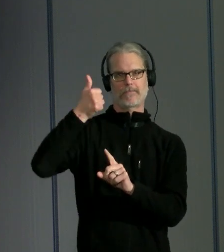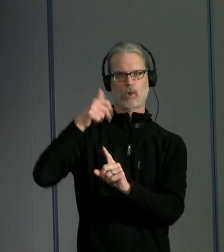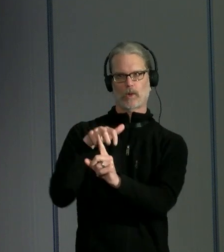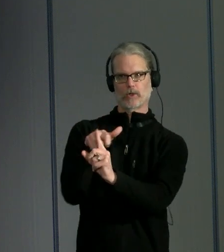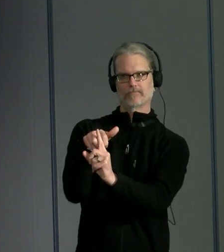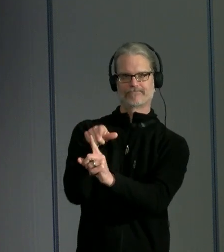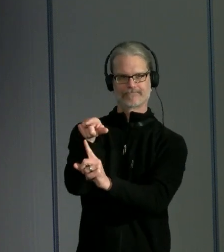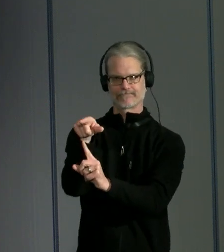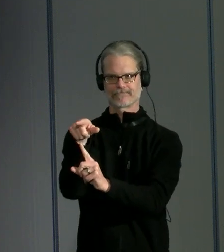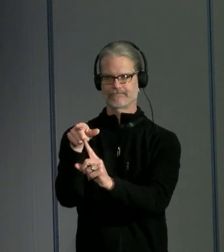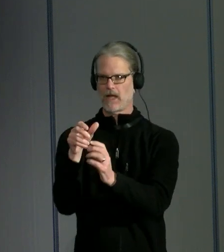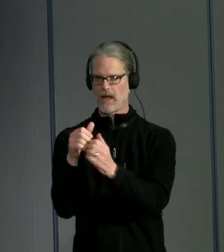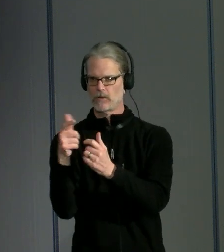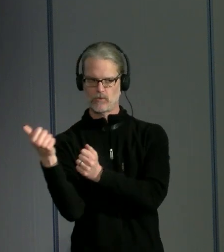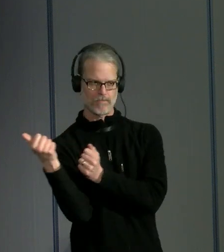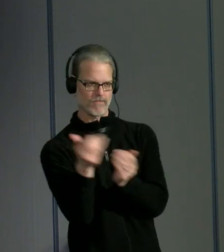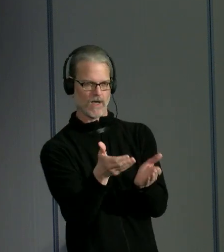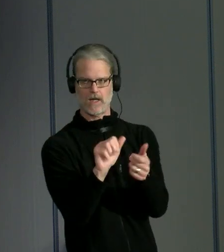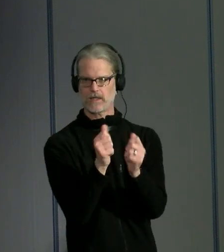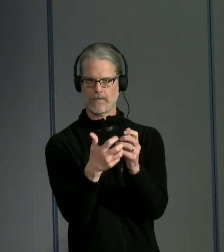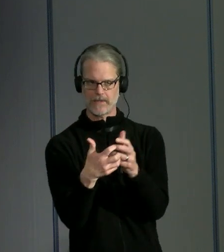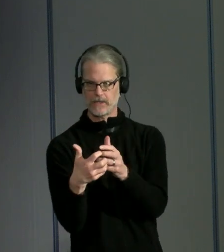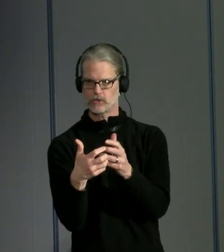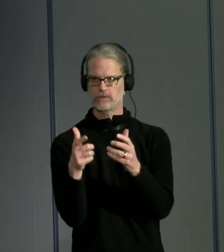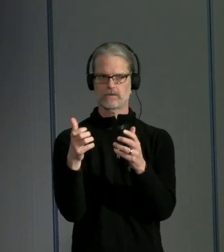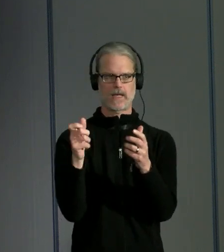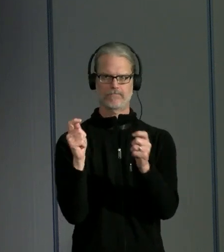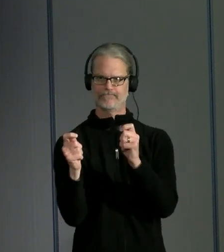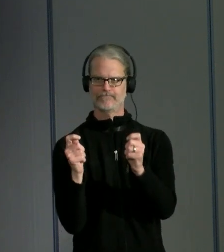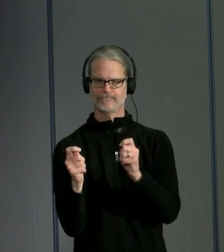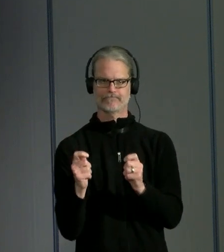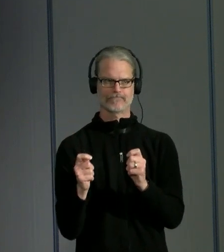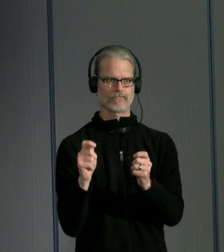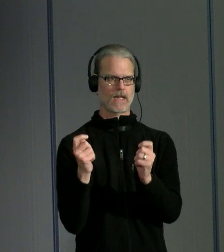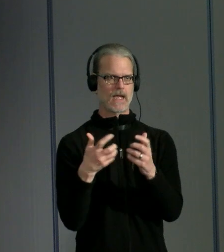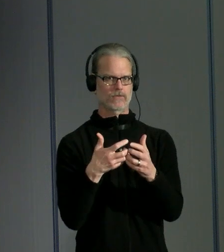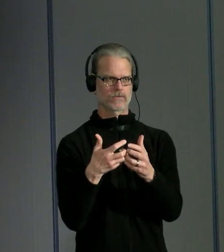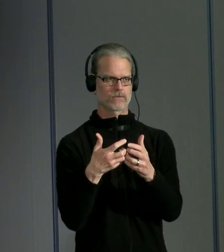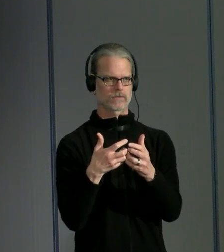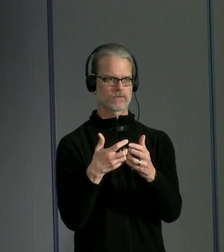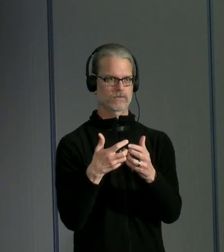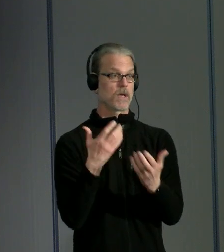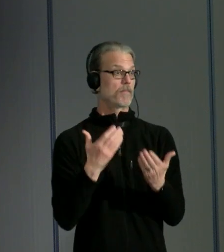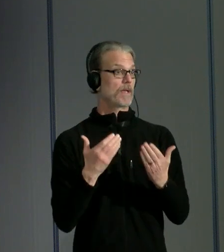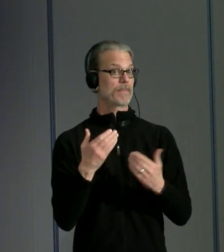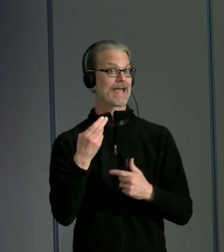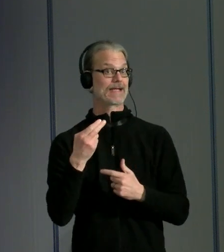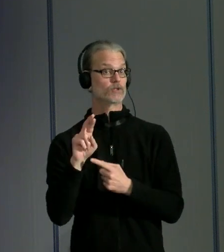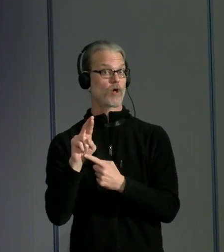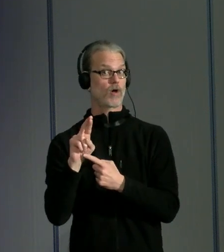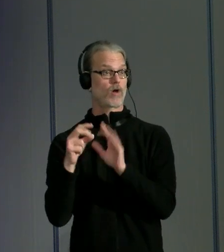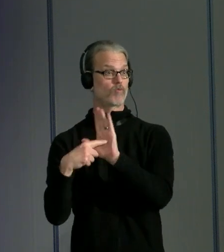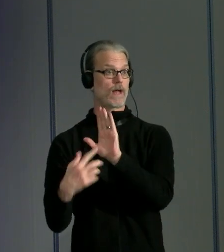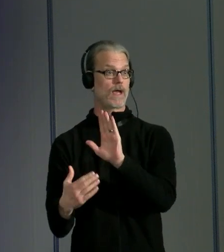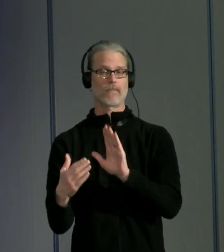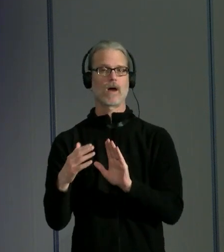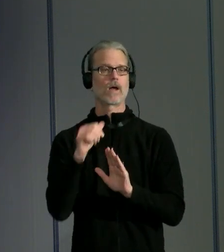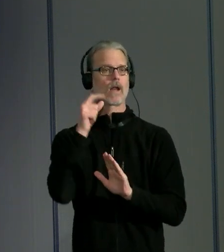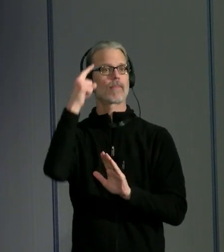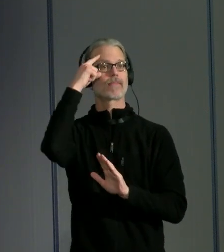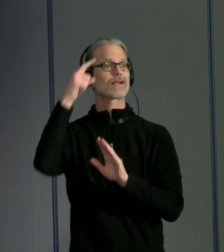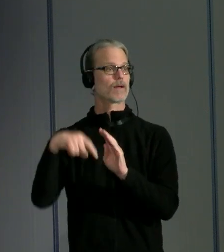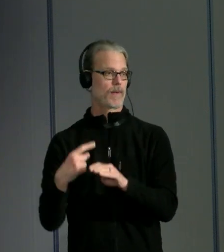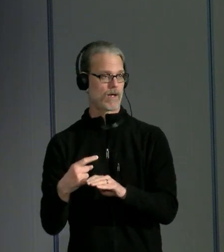and brainstorming and tailoring accommodation ideas that an HR representative may not have thought about that could enable a person